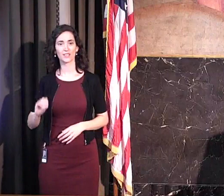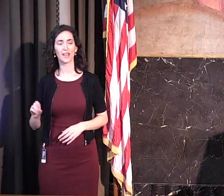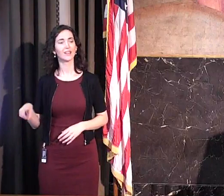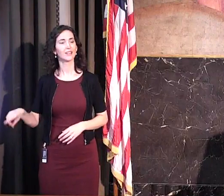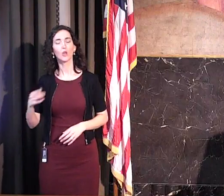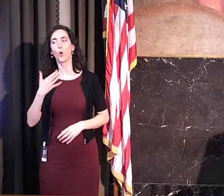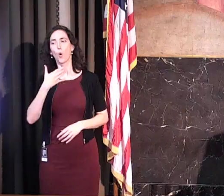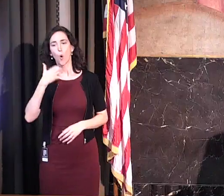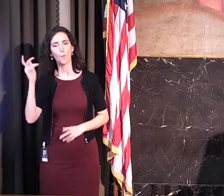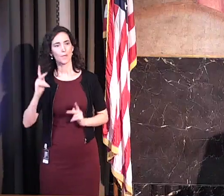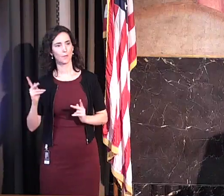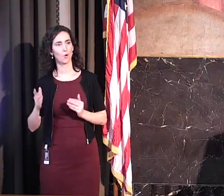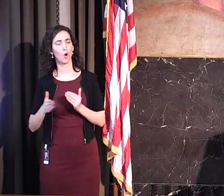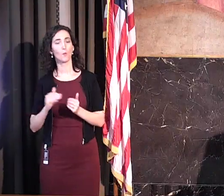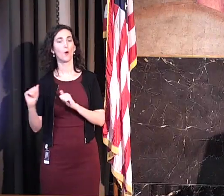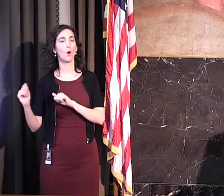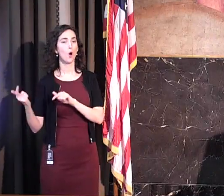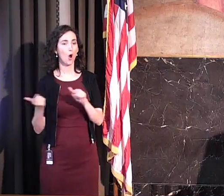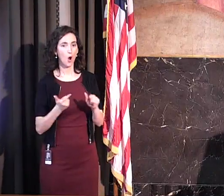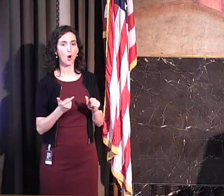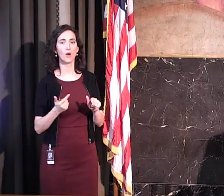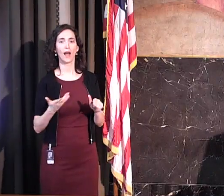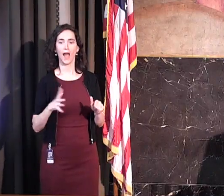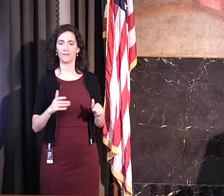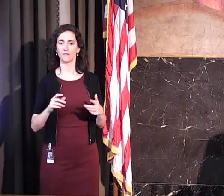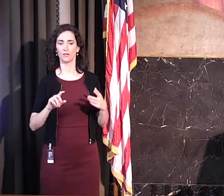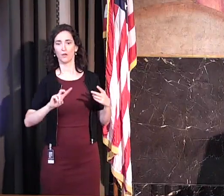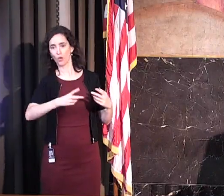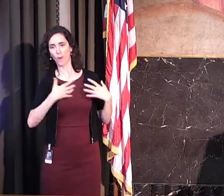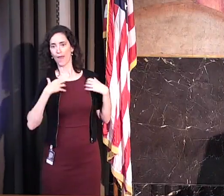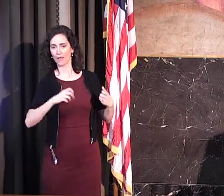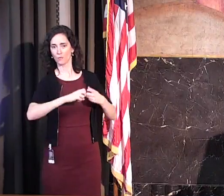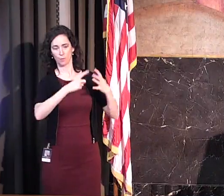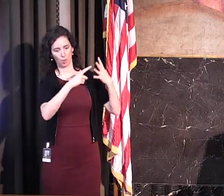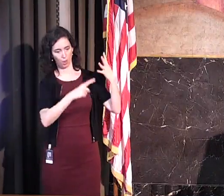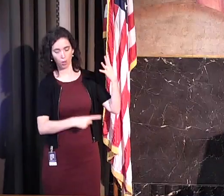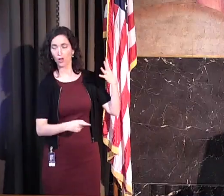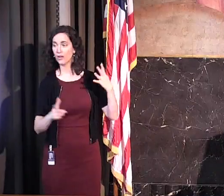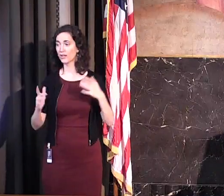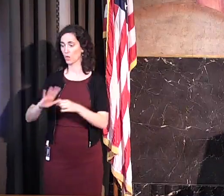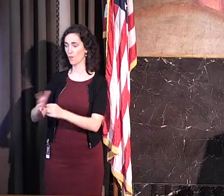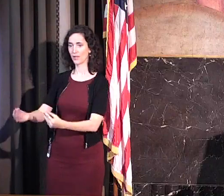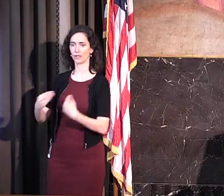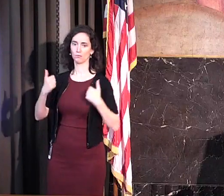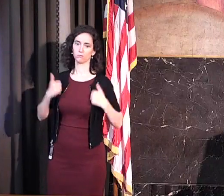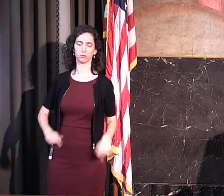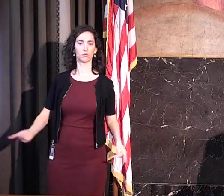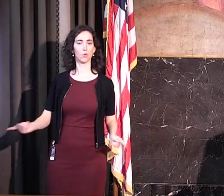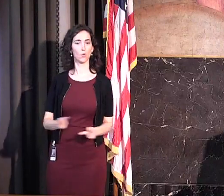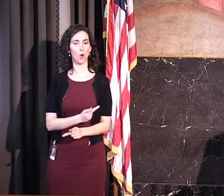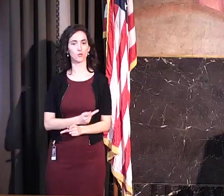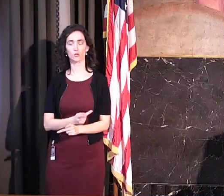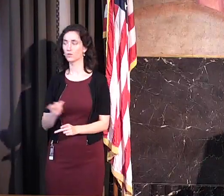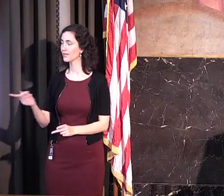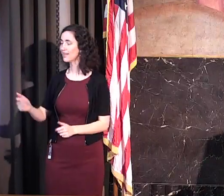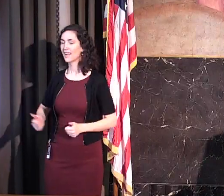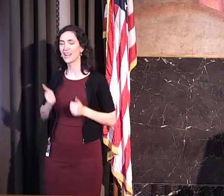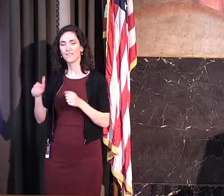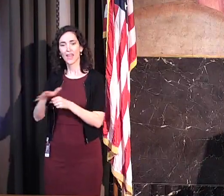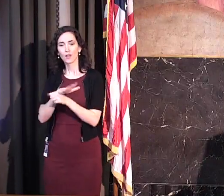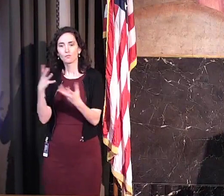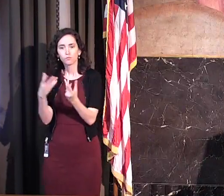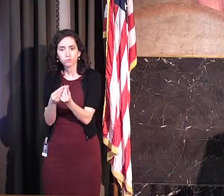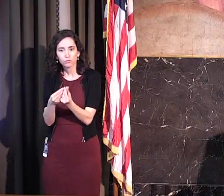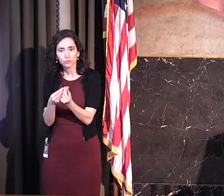people, almost all of whom have comorbid health conditions that predispose them to worse outcomes, and they live in a congregate